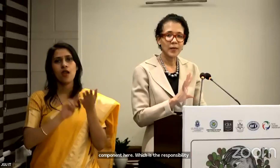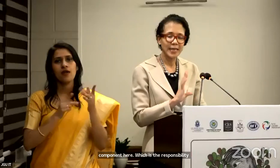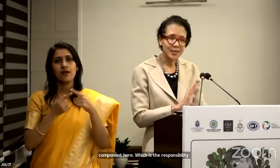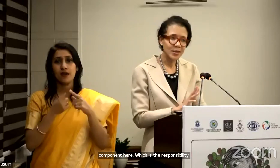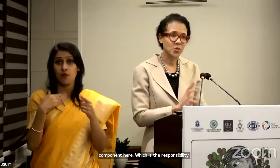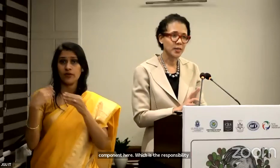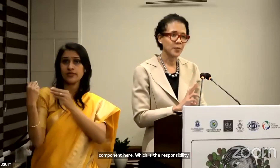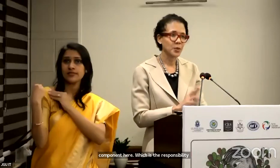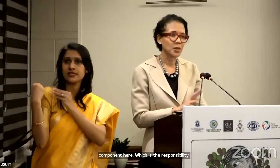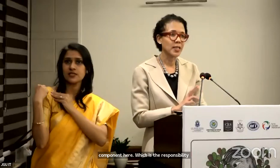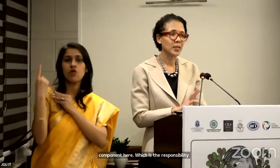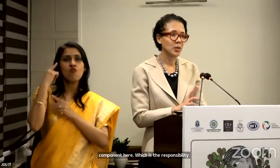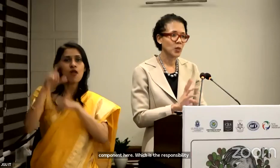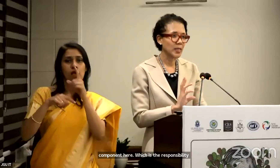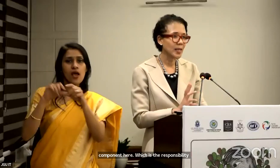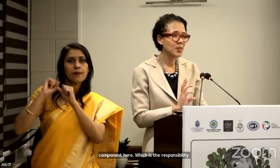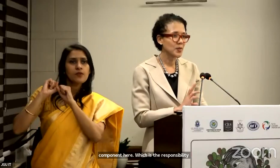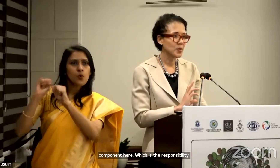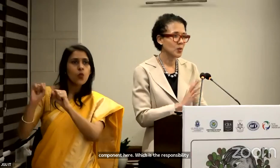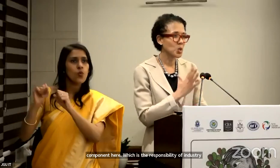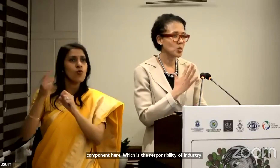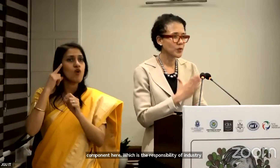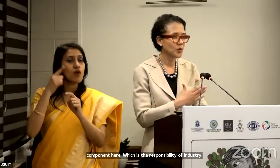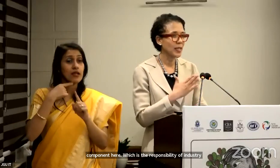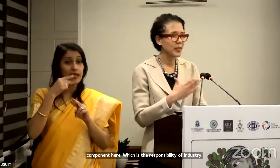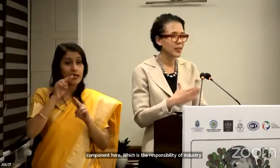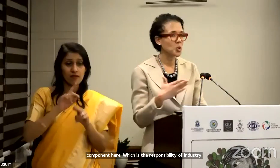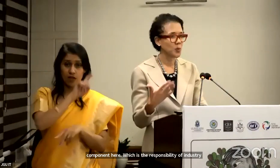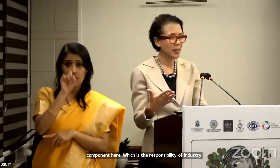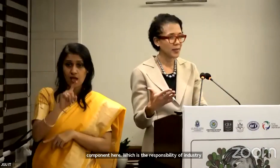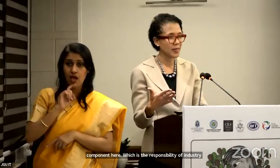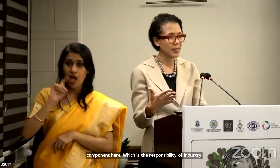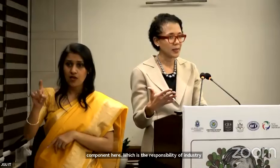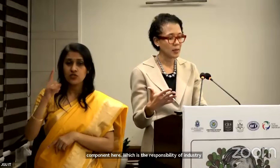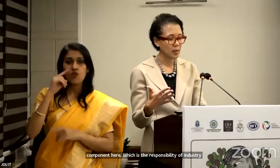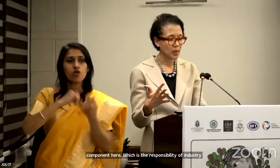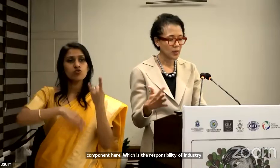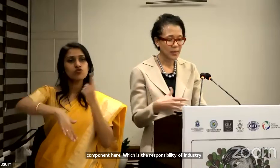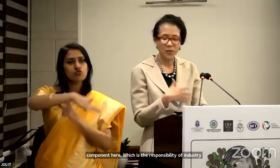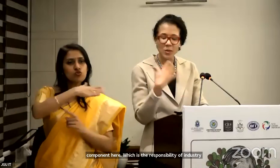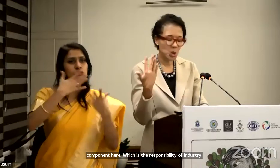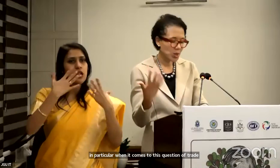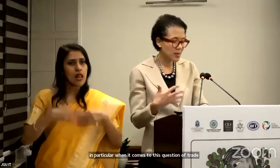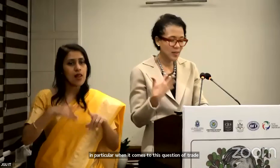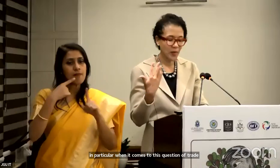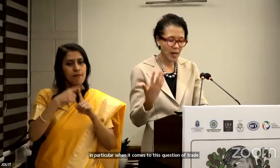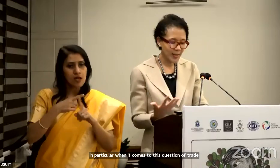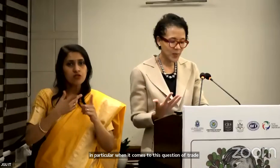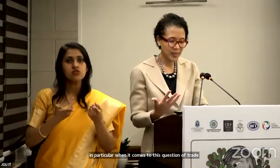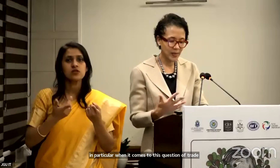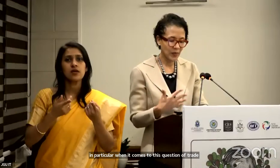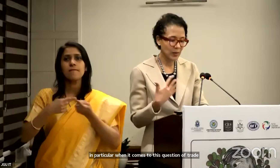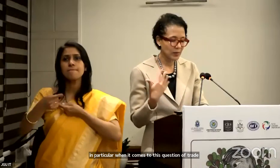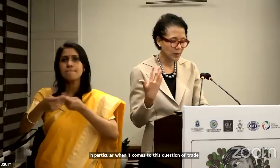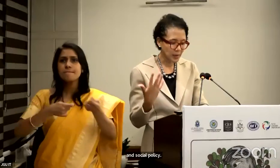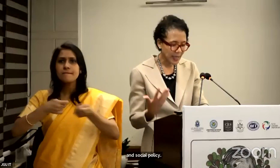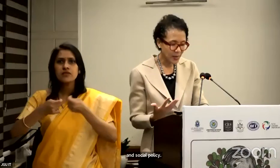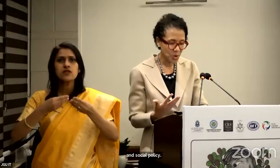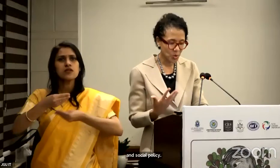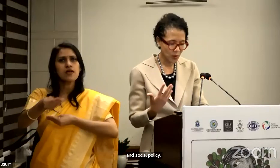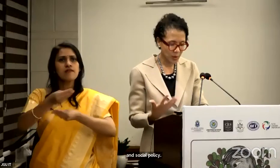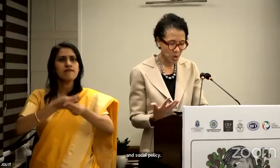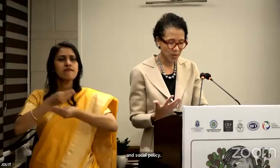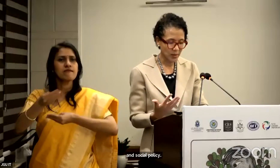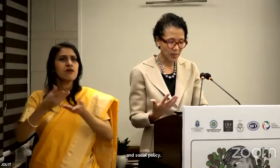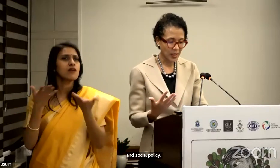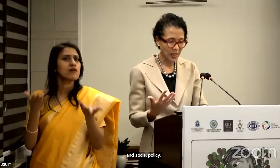of industry in particular when it comes to this question of trade and social policy. Right? So this is just another aspect of the